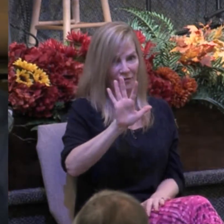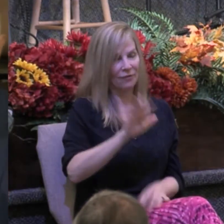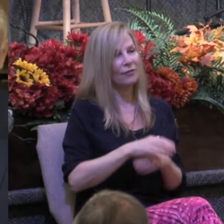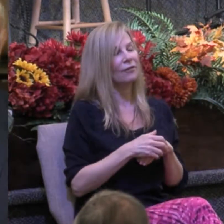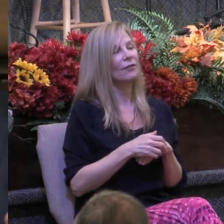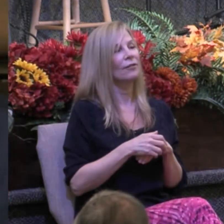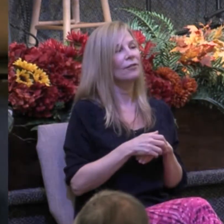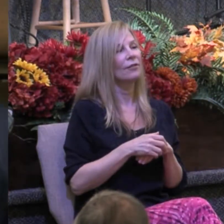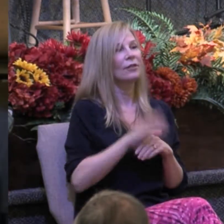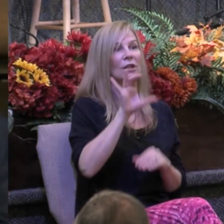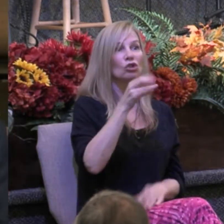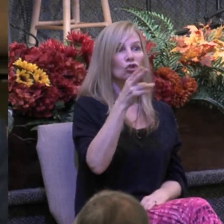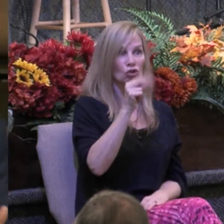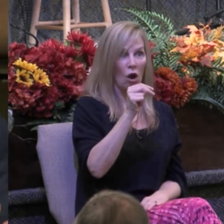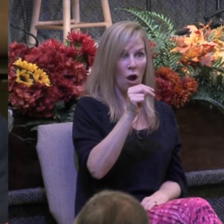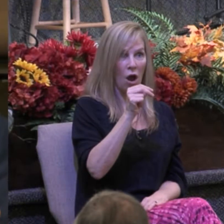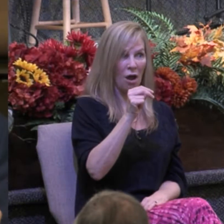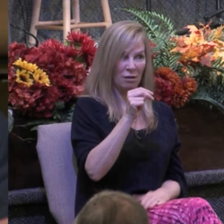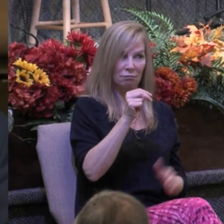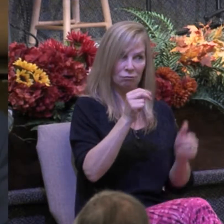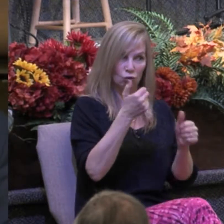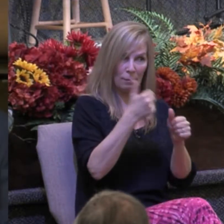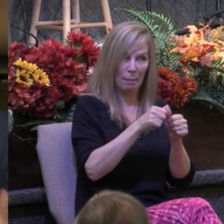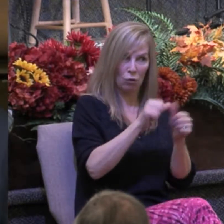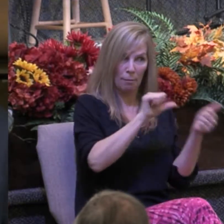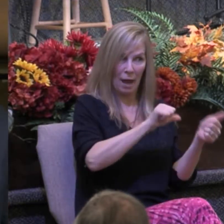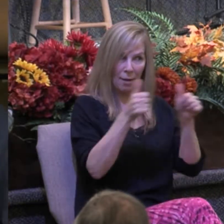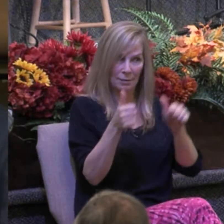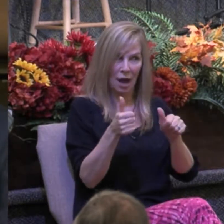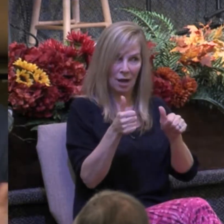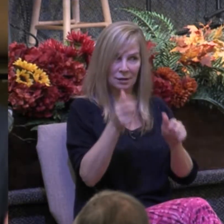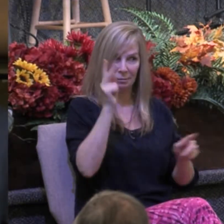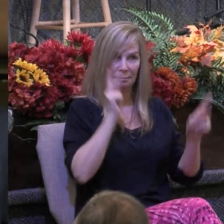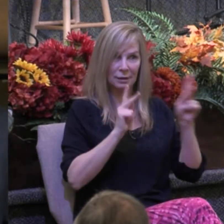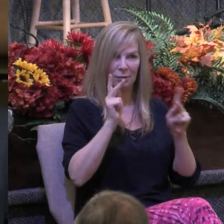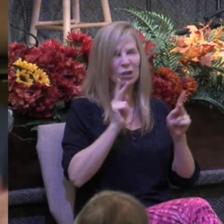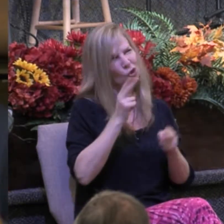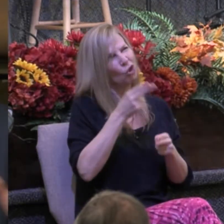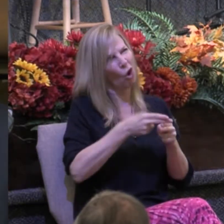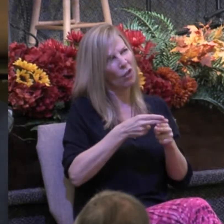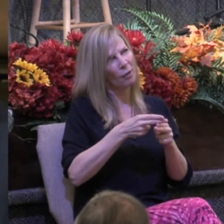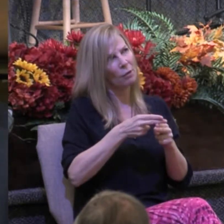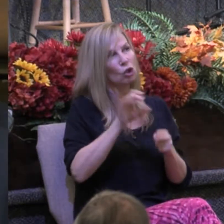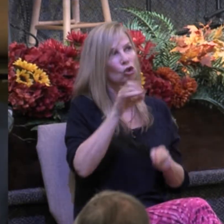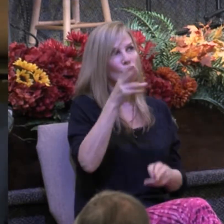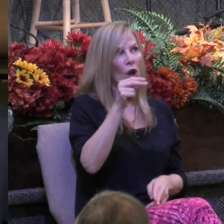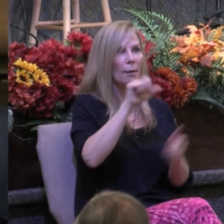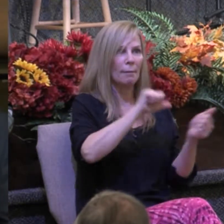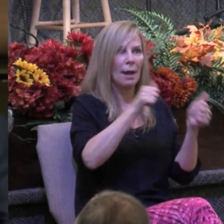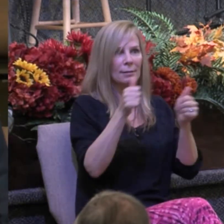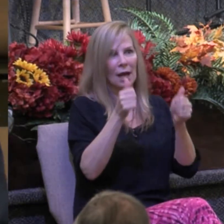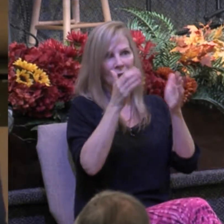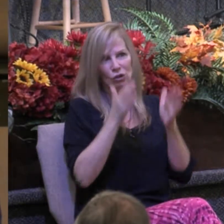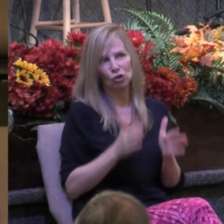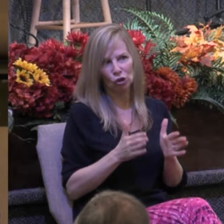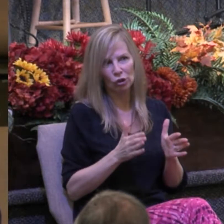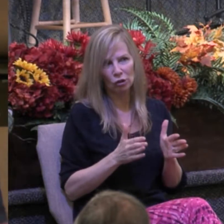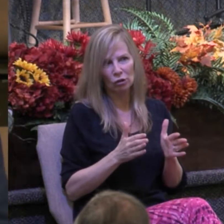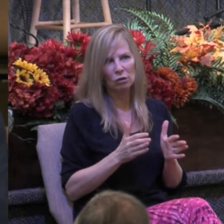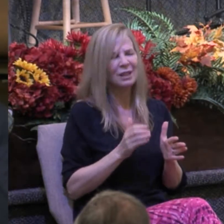For John baptized, this is John the Baptist, really we should call him John the Baptizer, Baptist wasn't his last